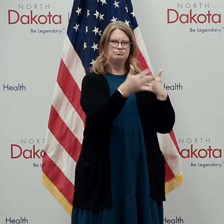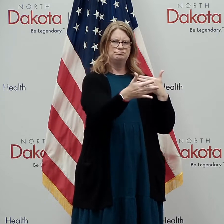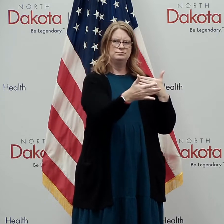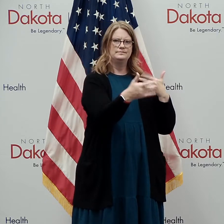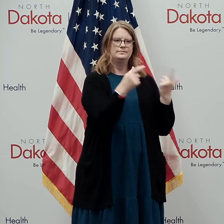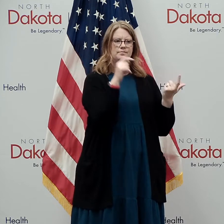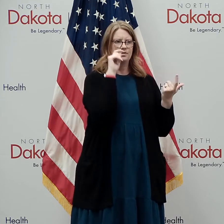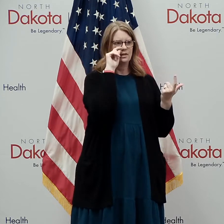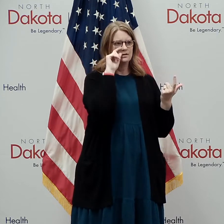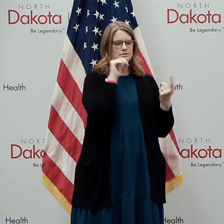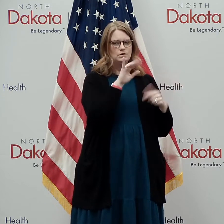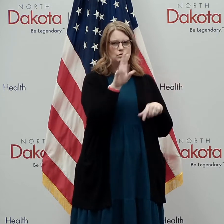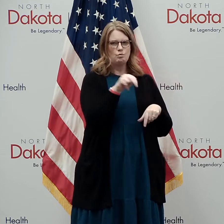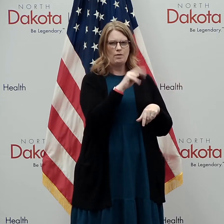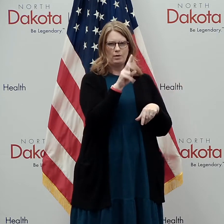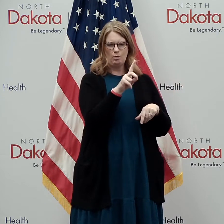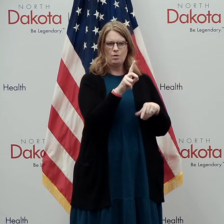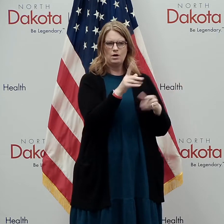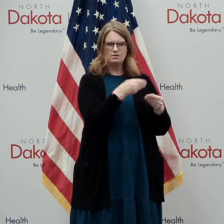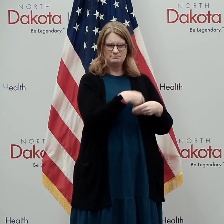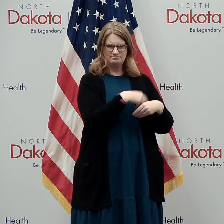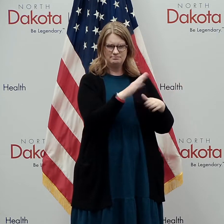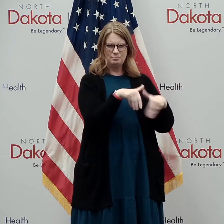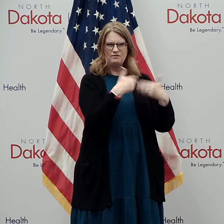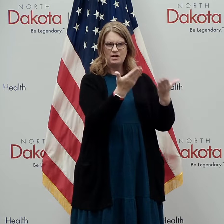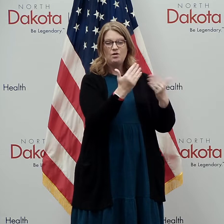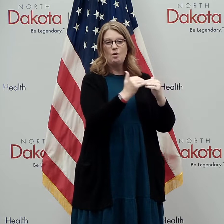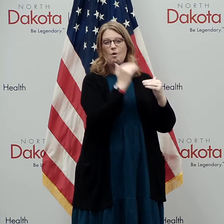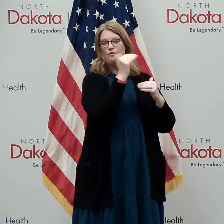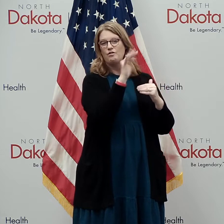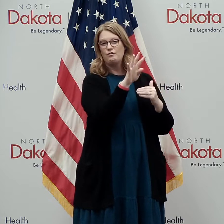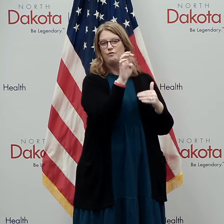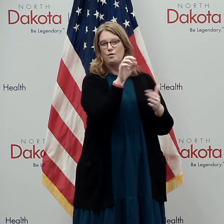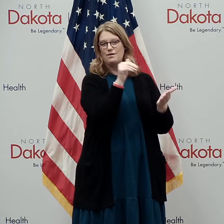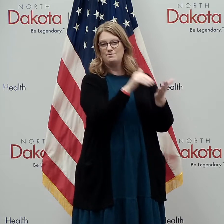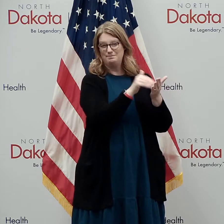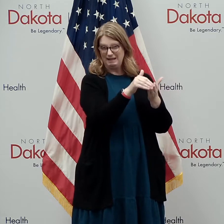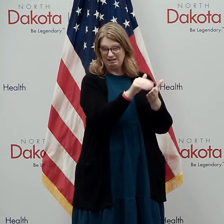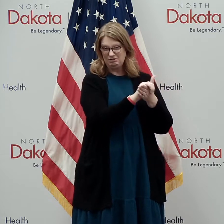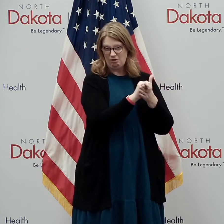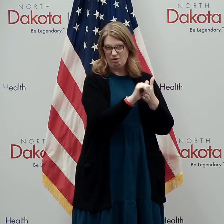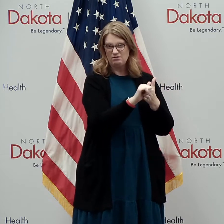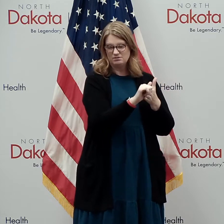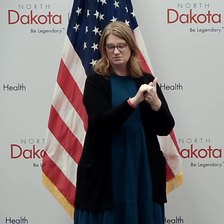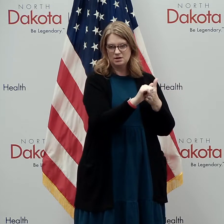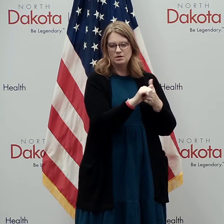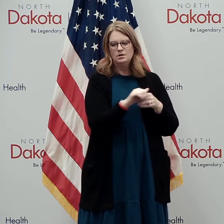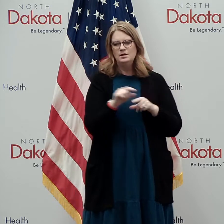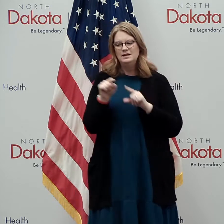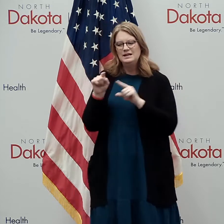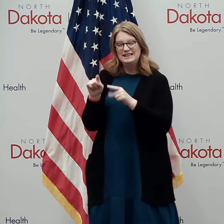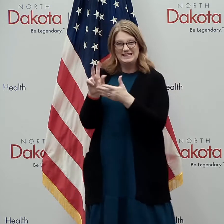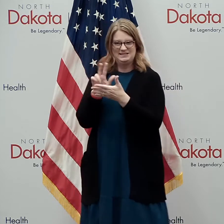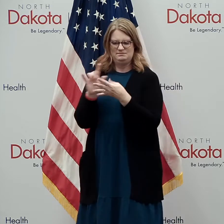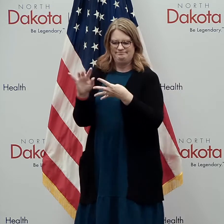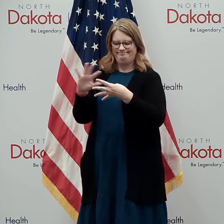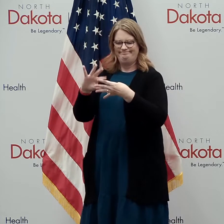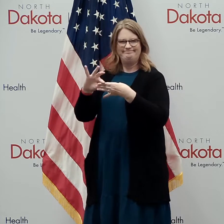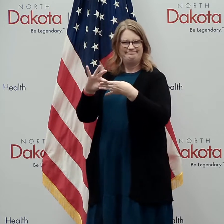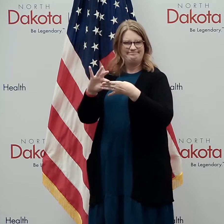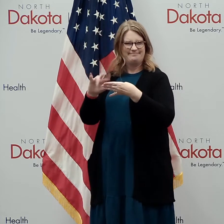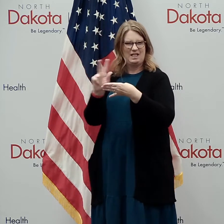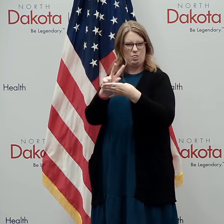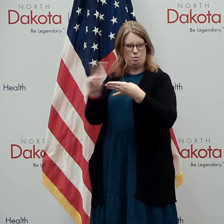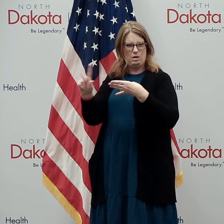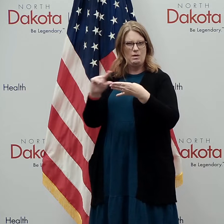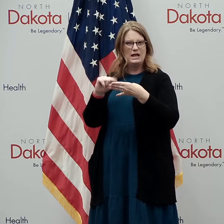Dakota distributed almost over $400 million in that program. This 3-week period